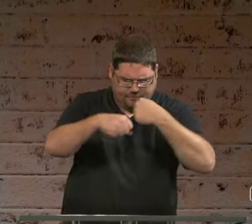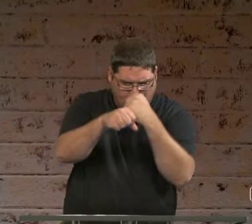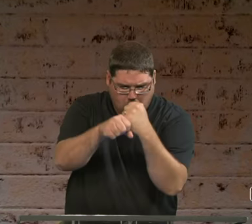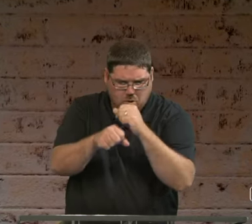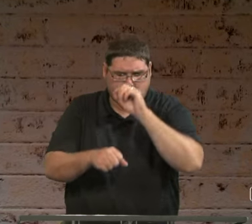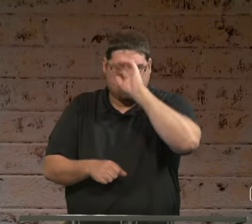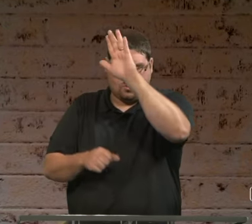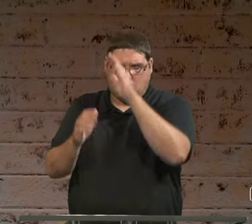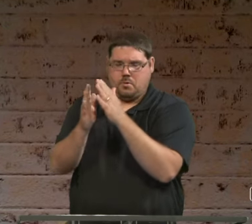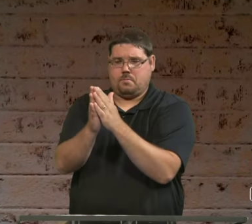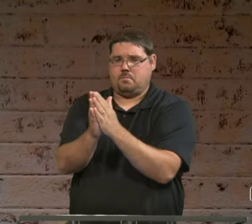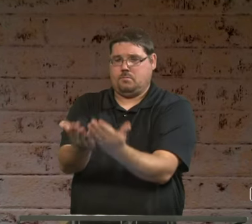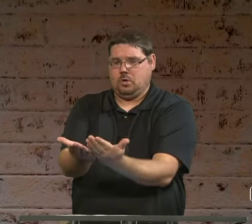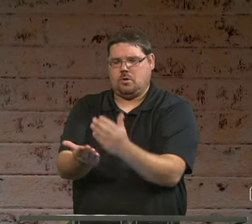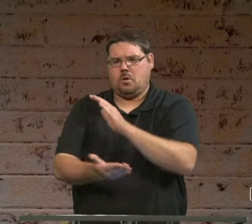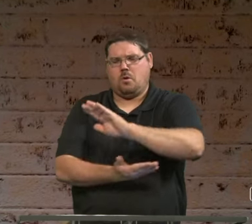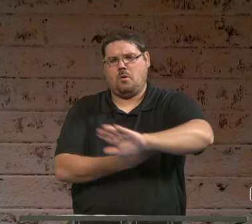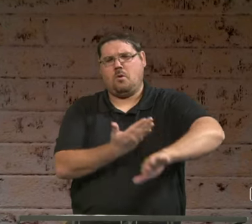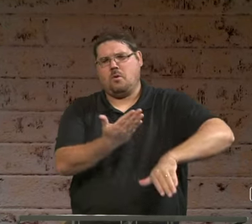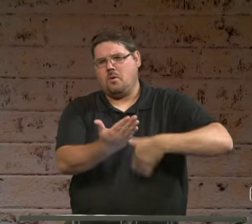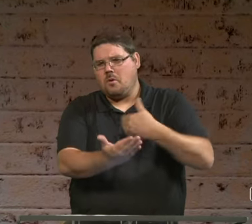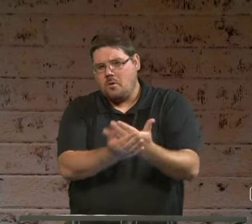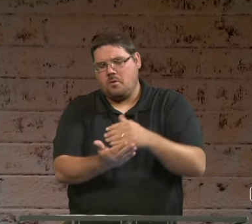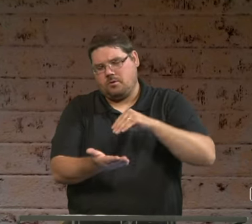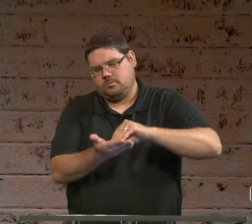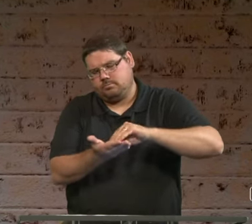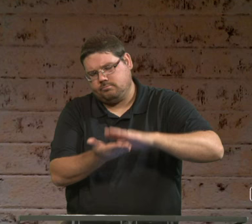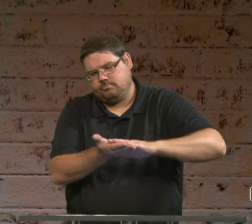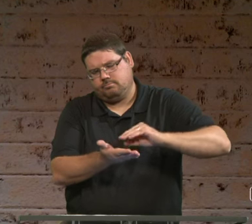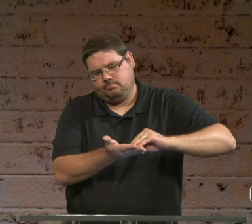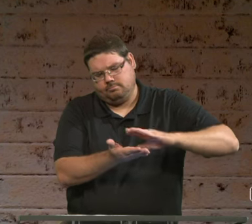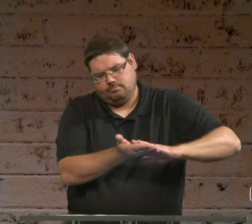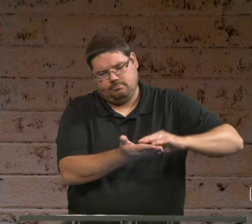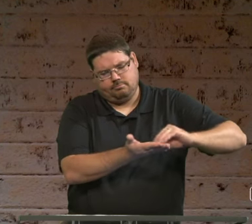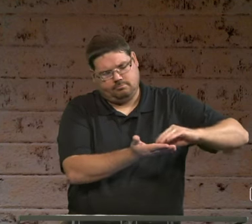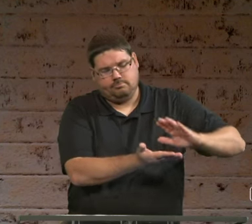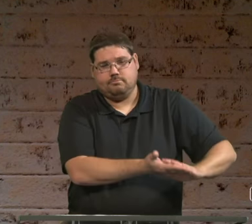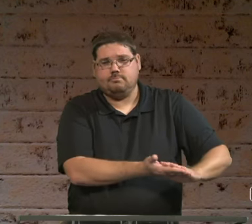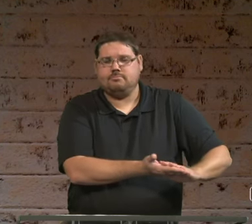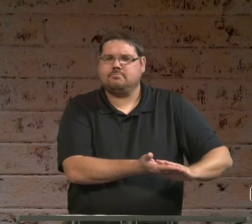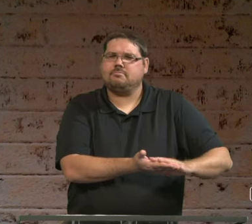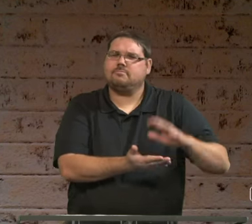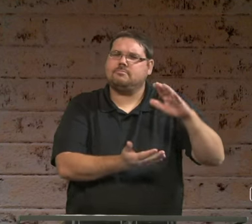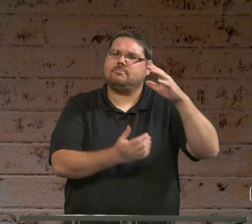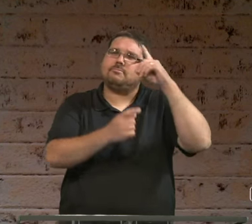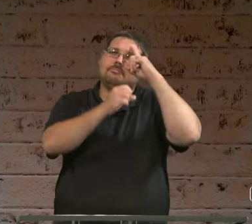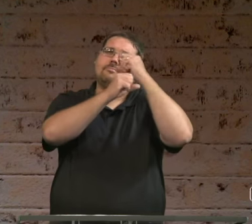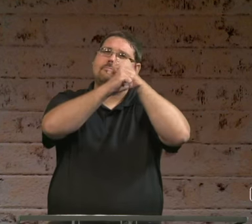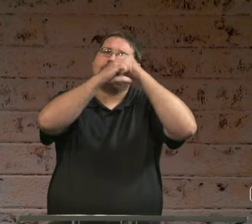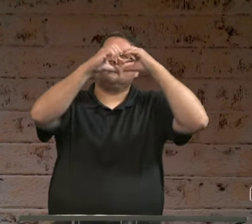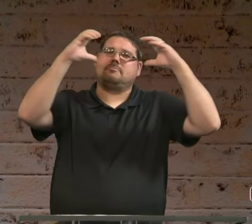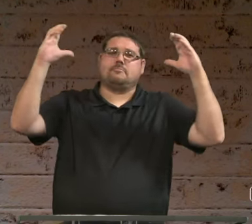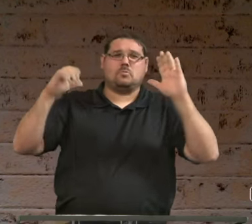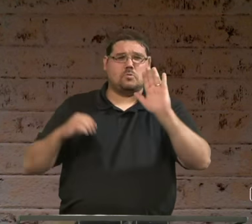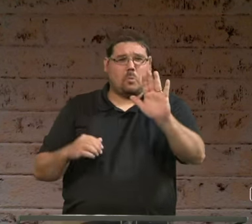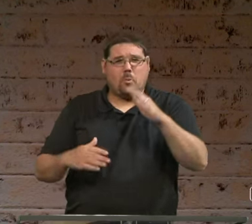arms and things that haven't yet been formed. God says, I've put all those things down on my book. I know how it's